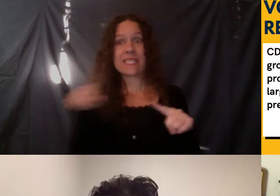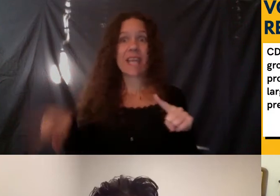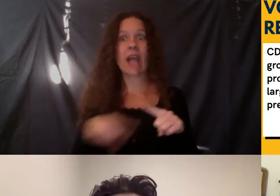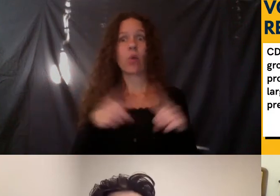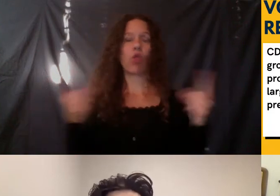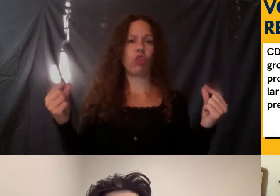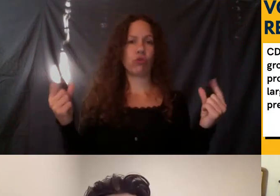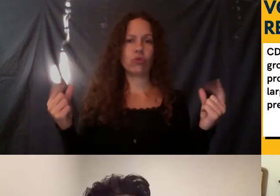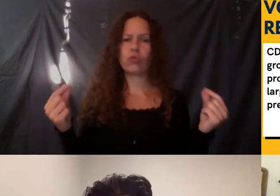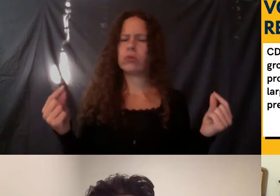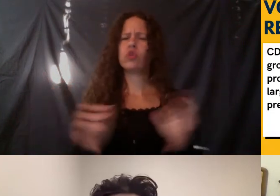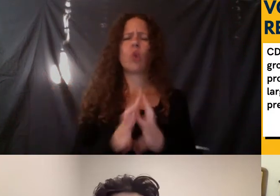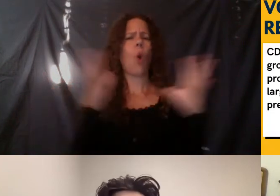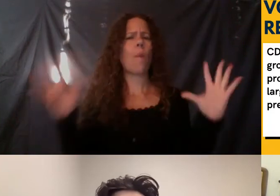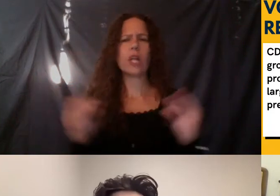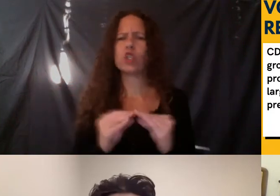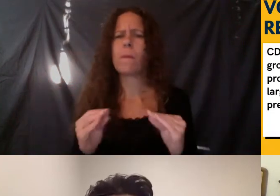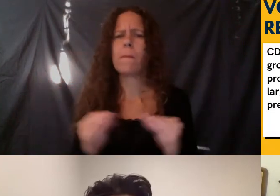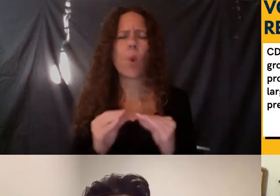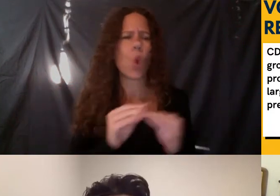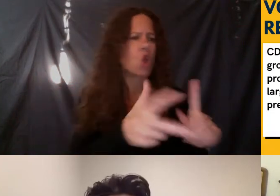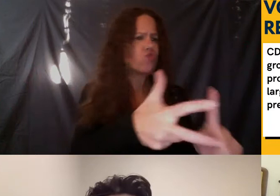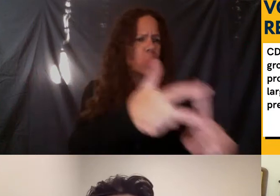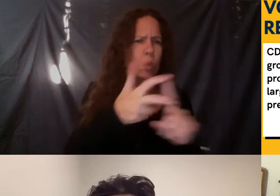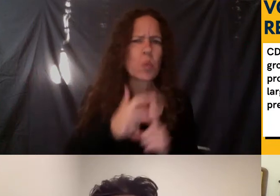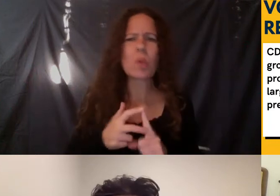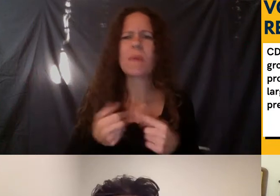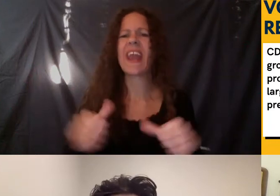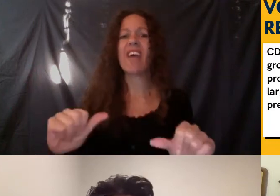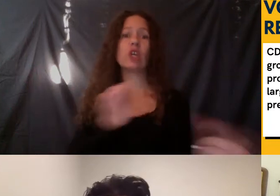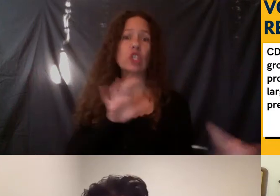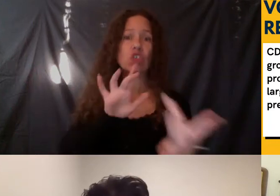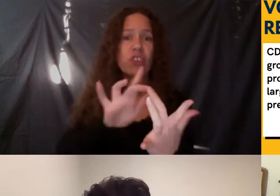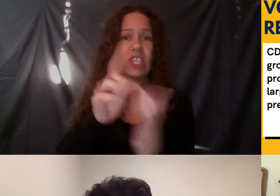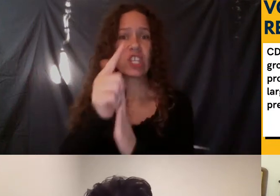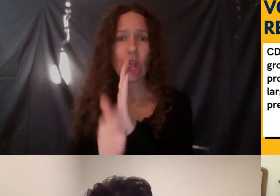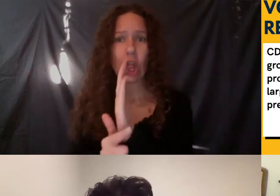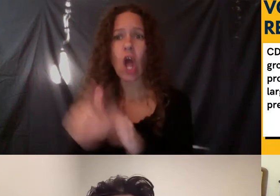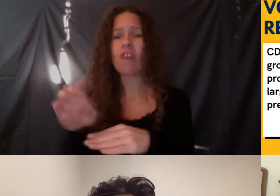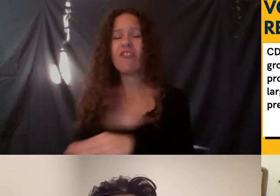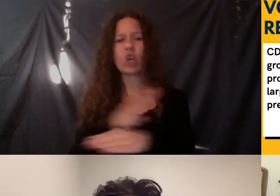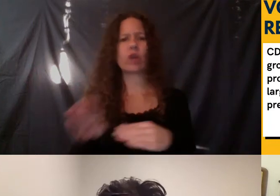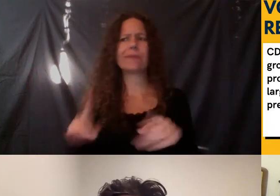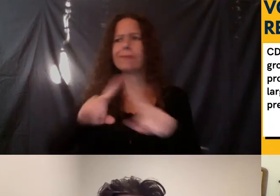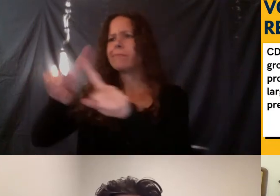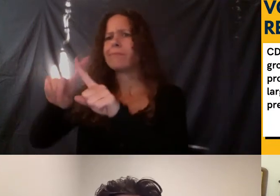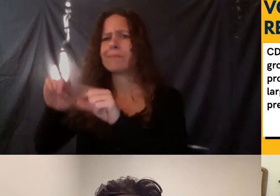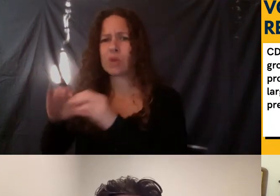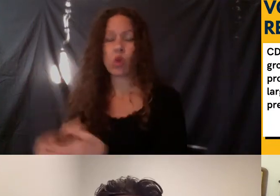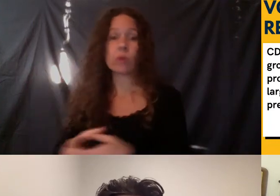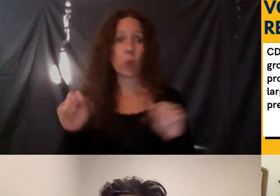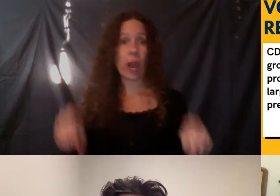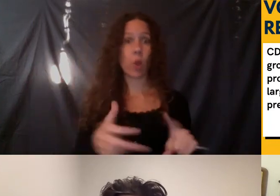recruitment effort, reaching out to law firms, reaching out to previous volunteers and many groups. And we were able to recruit